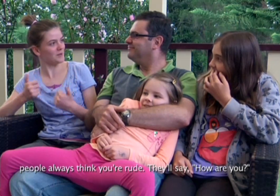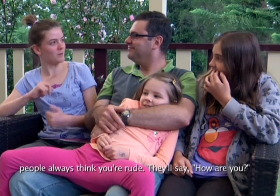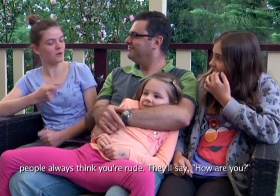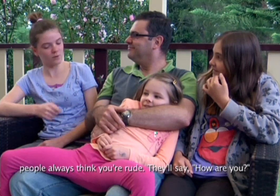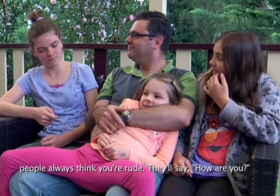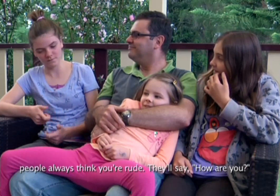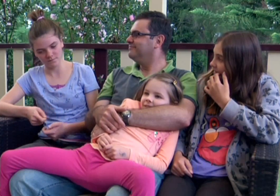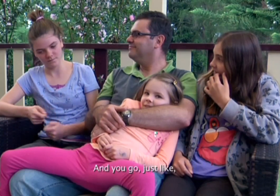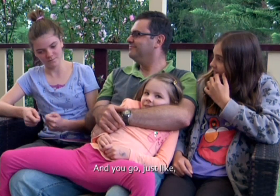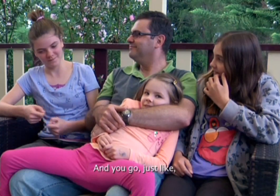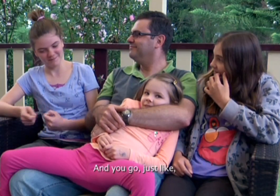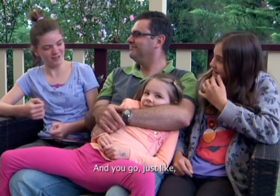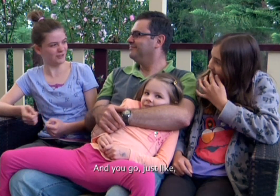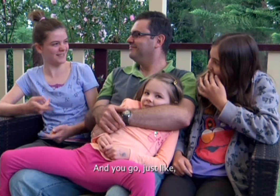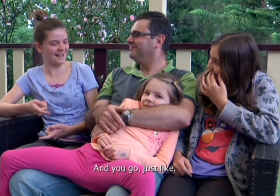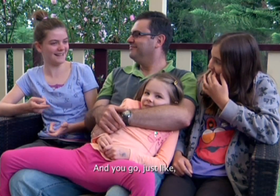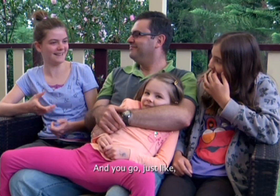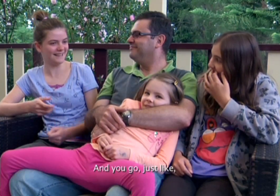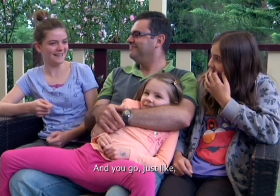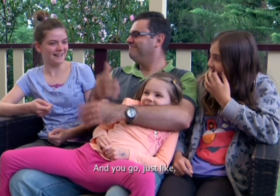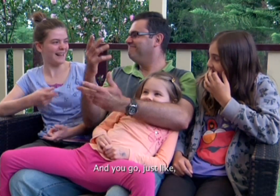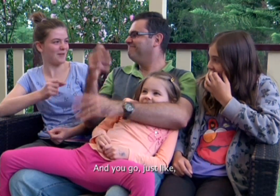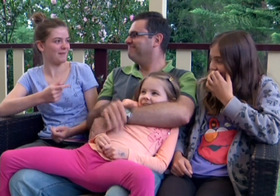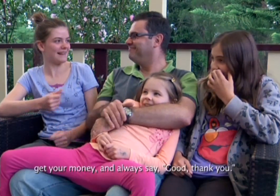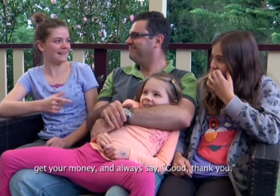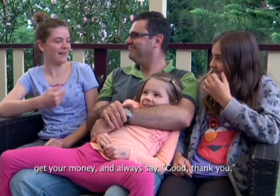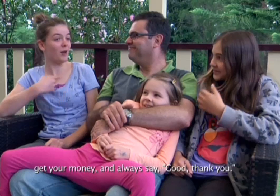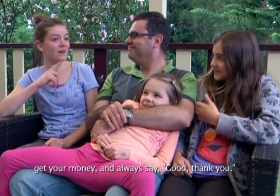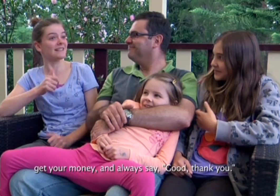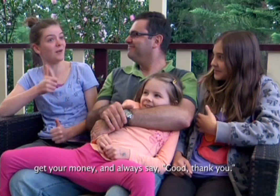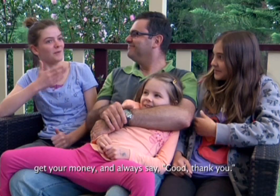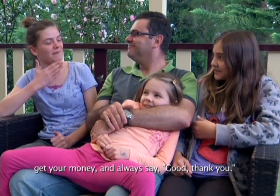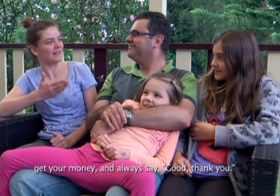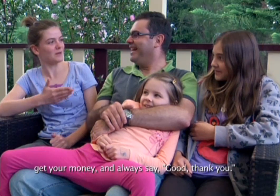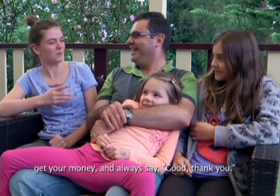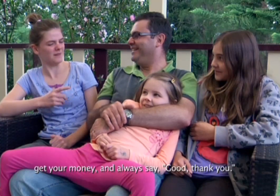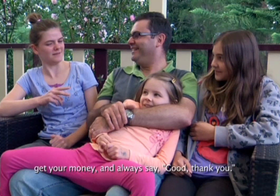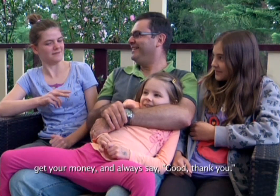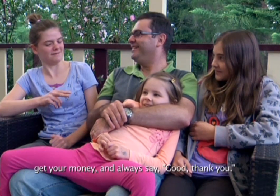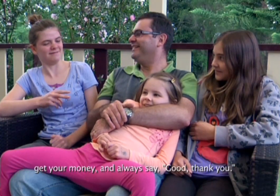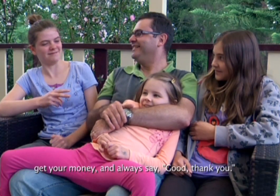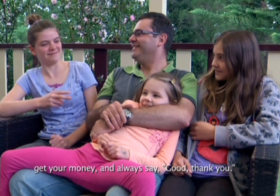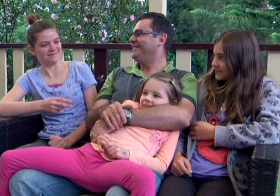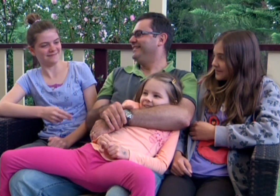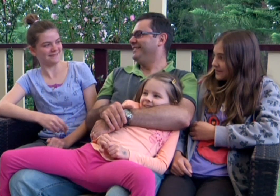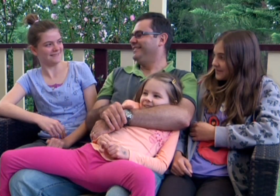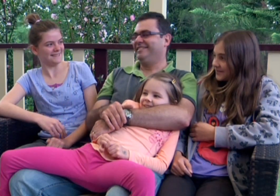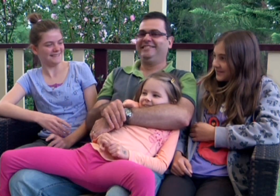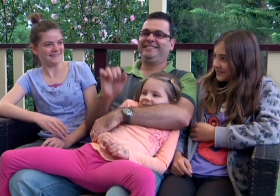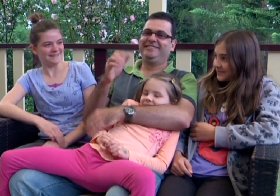and you go, just like, get your money, and I always say, "Good, thank you." That's